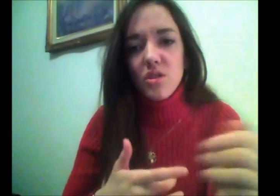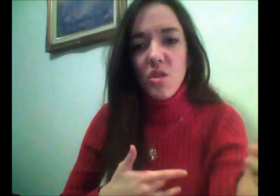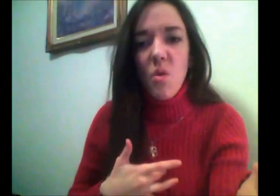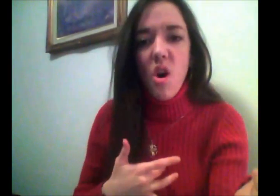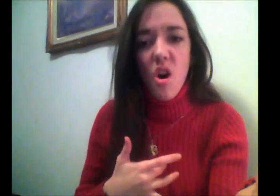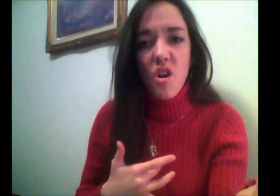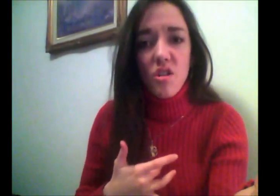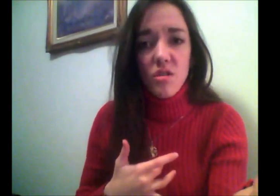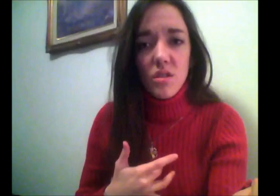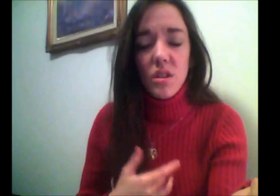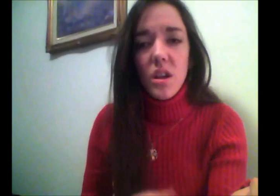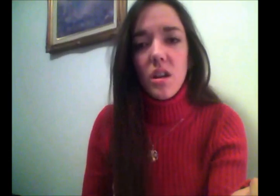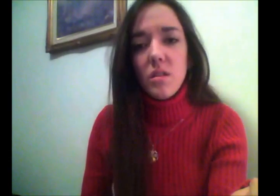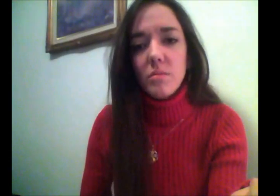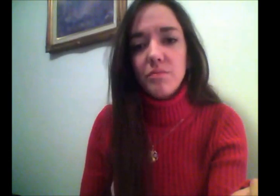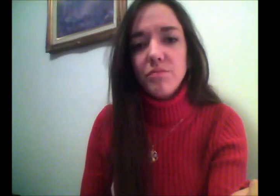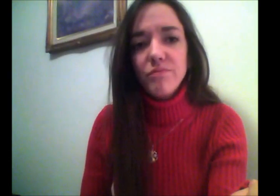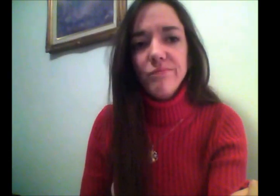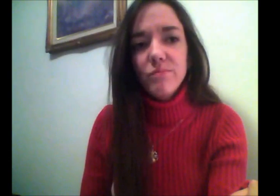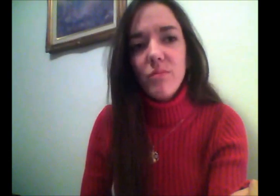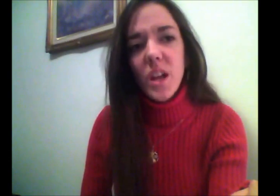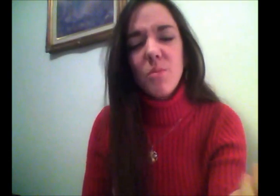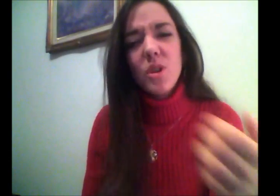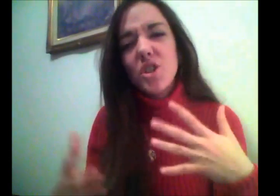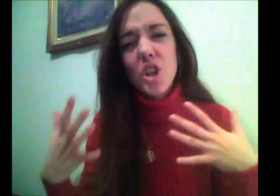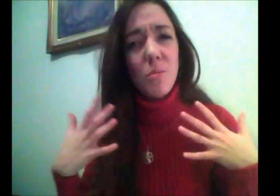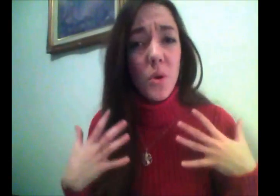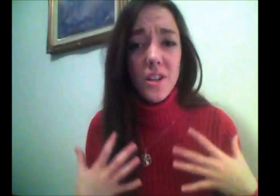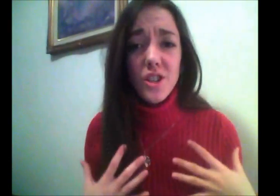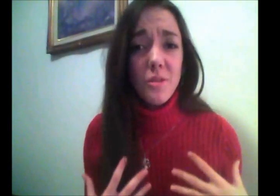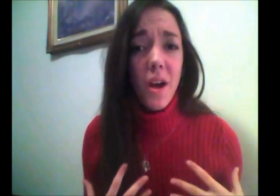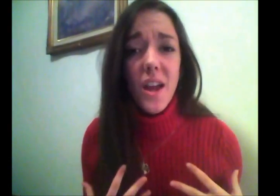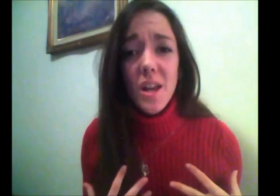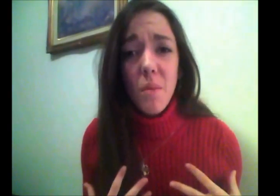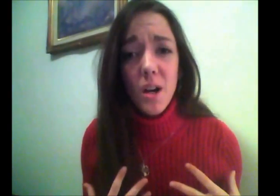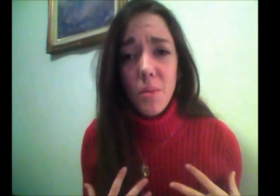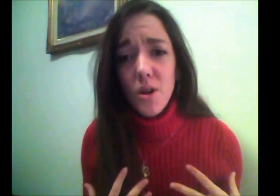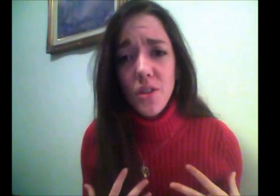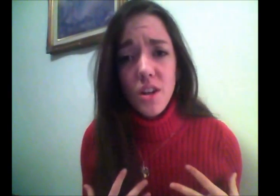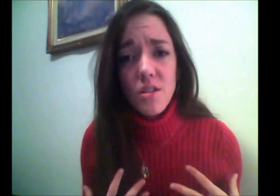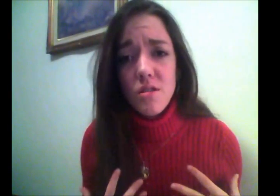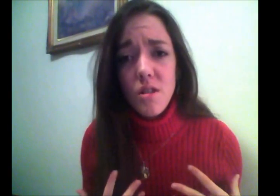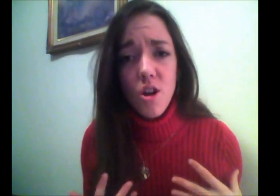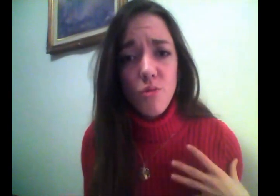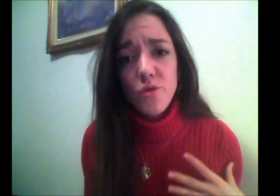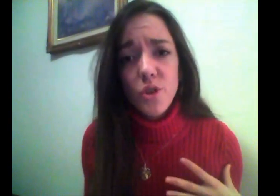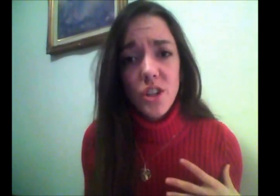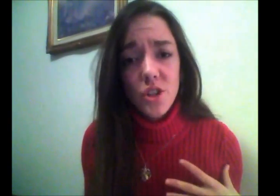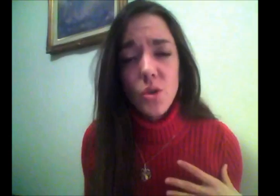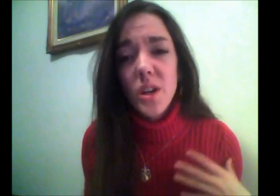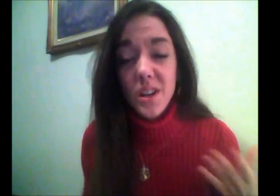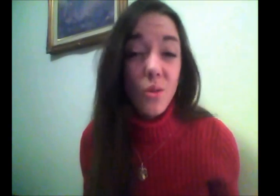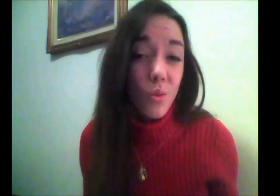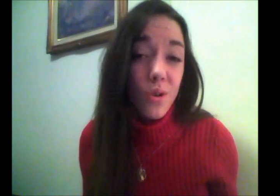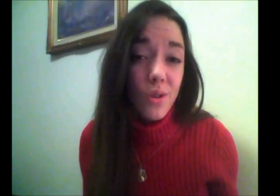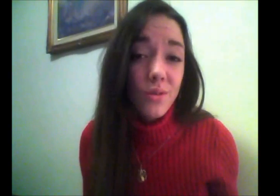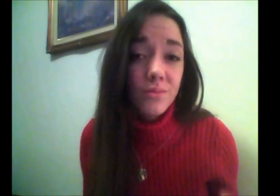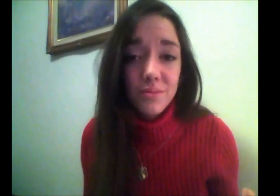So heart, and pretty much you can point to just about any body part that you're referring to, and it'll work.